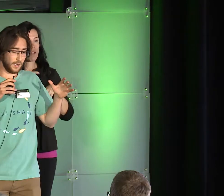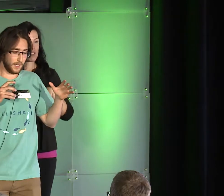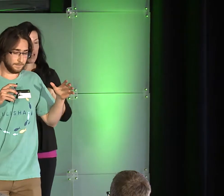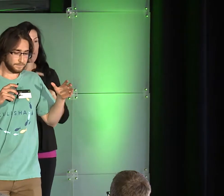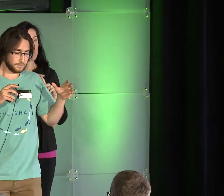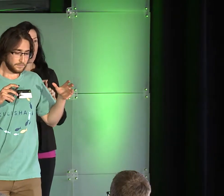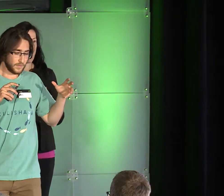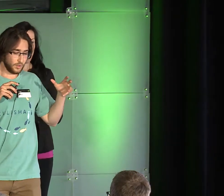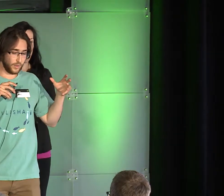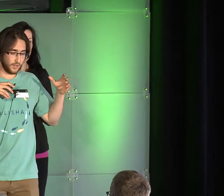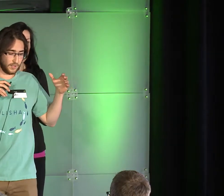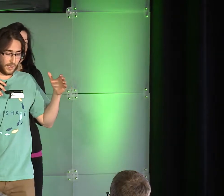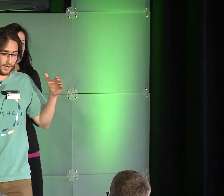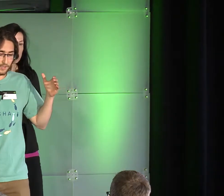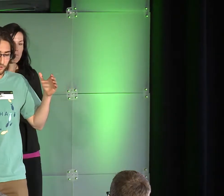we're